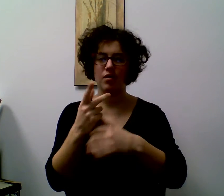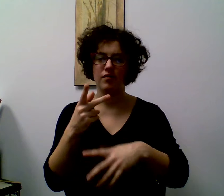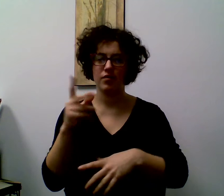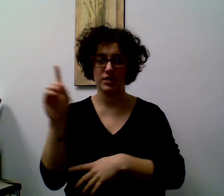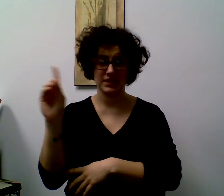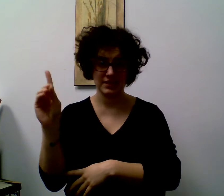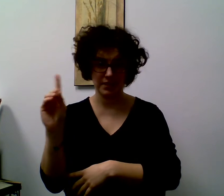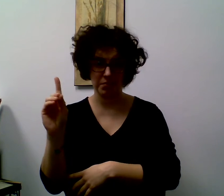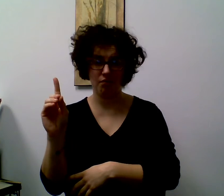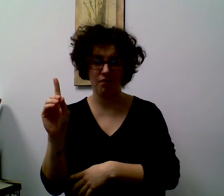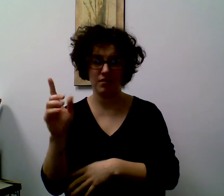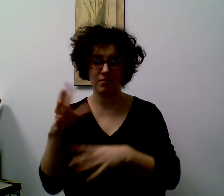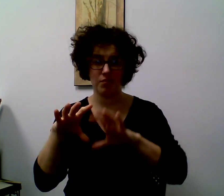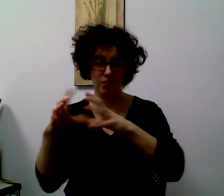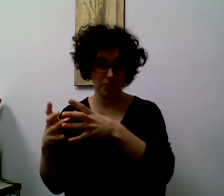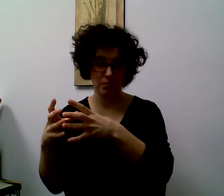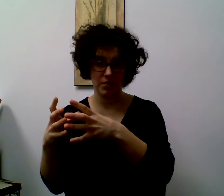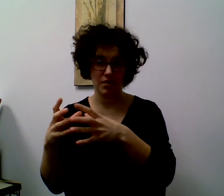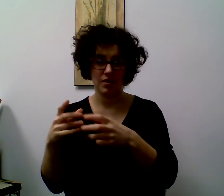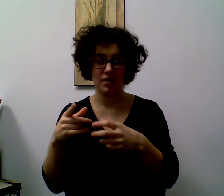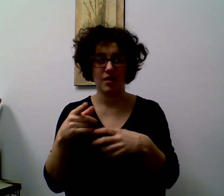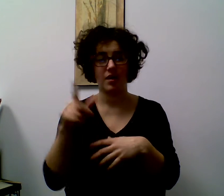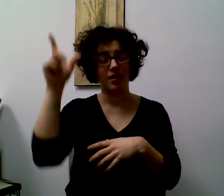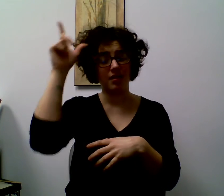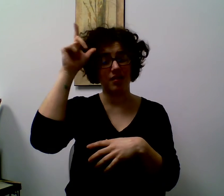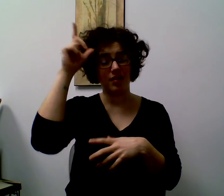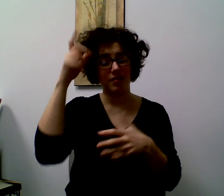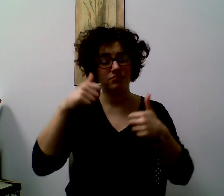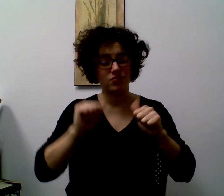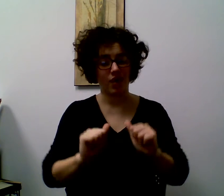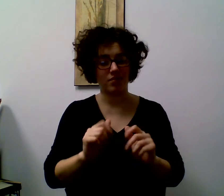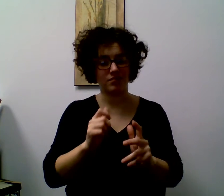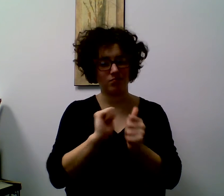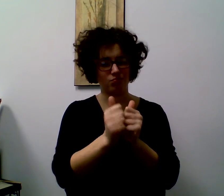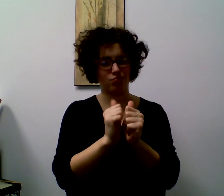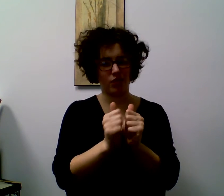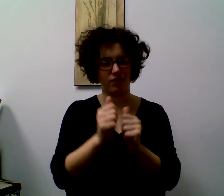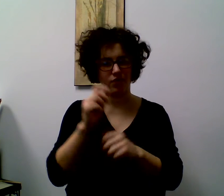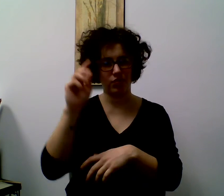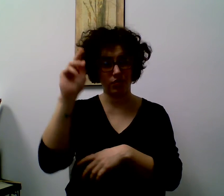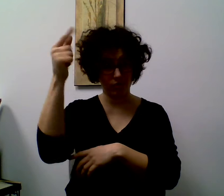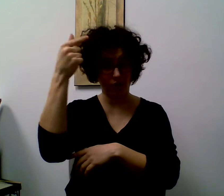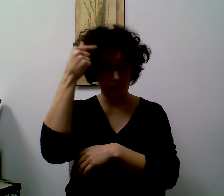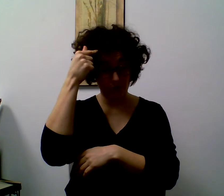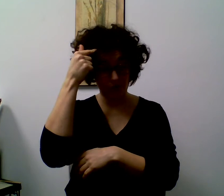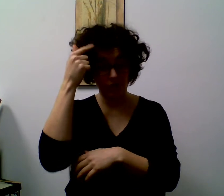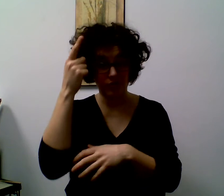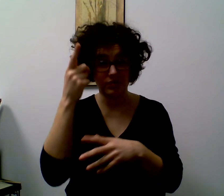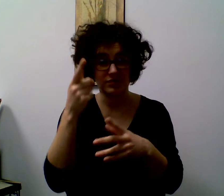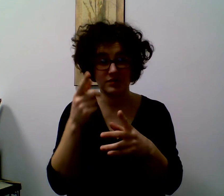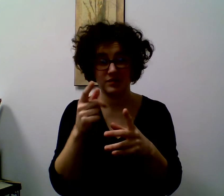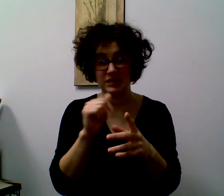Illinois Senate seat, and although he lost that contest, it elevated his status among Republicans. Lincoln would finally be vindicated